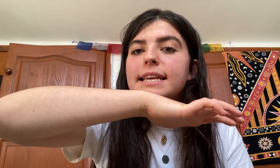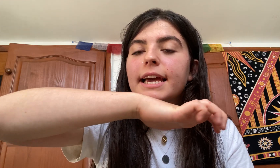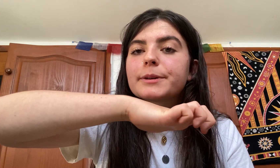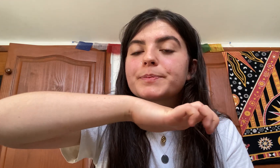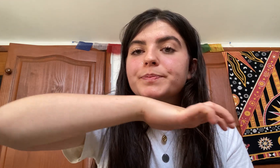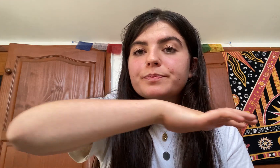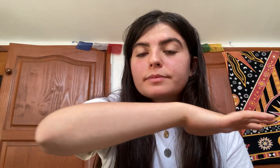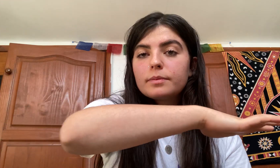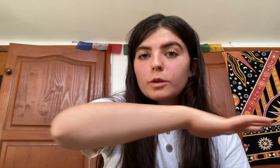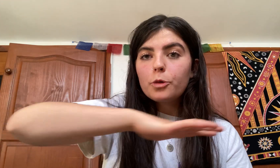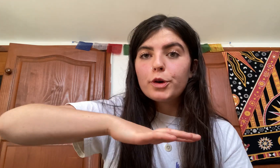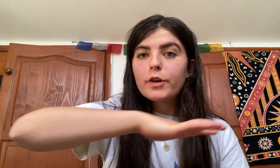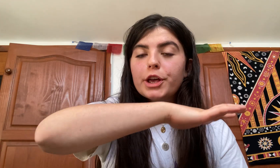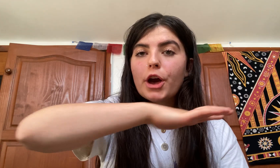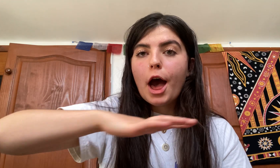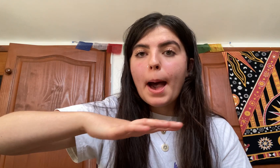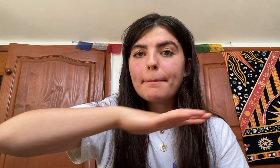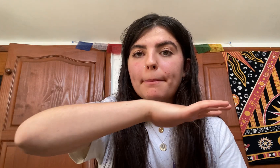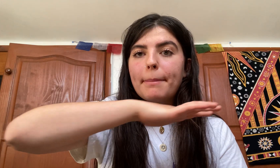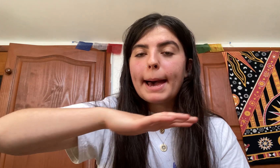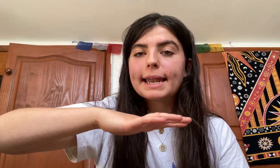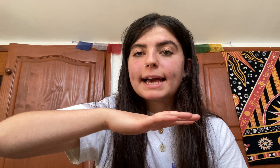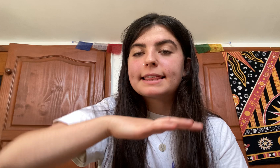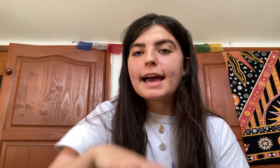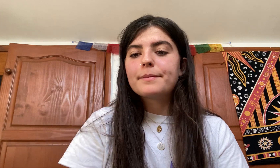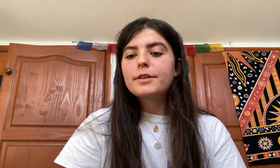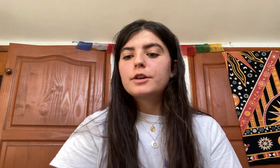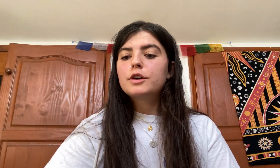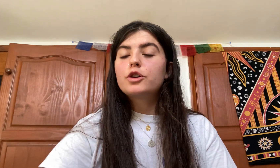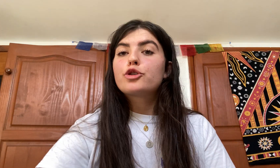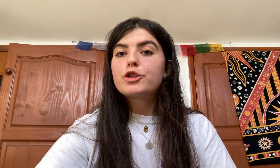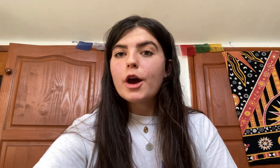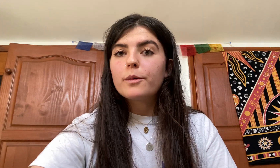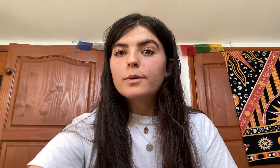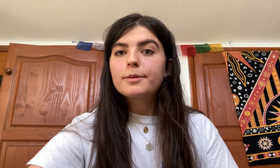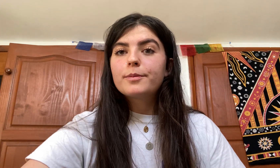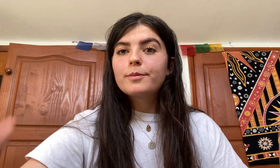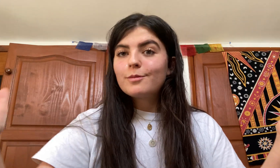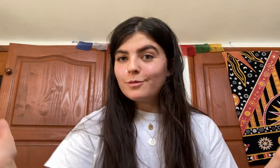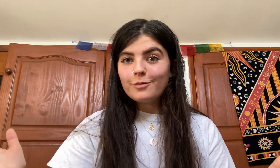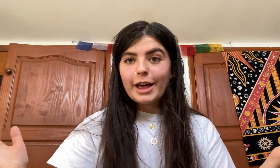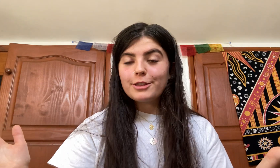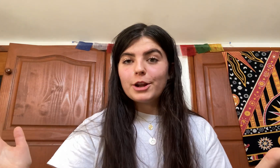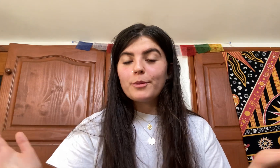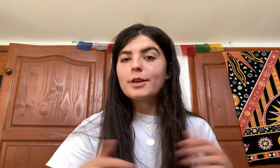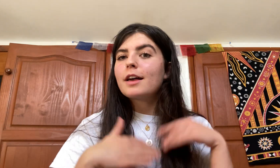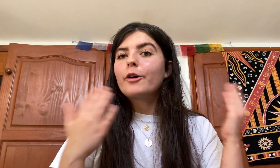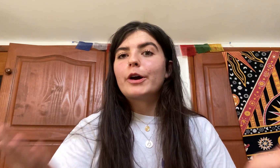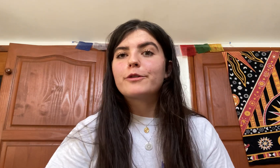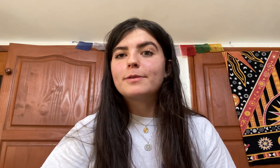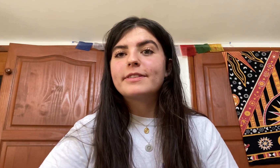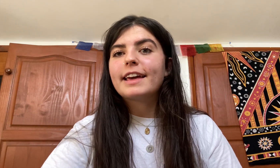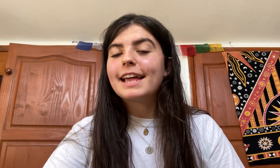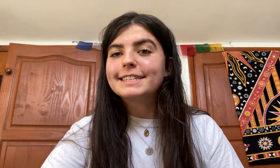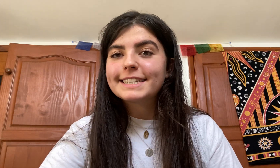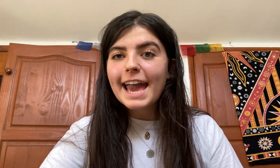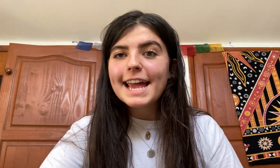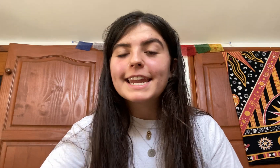90. Moving your arm back like that. So that's the numbers. I'll go through them at the end again.